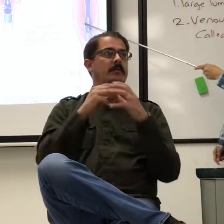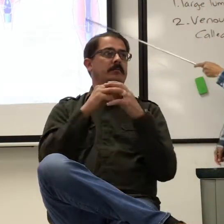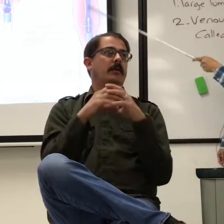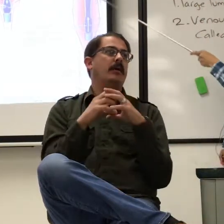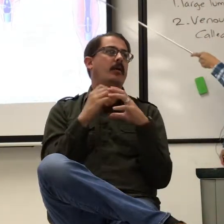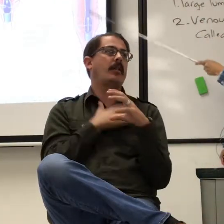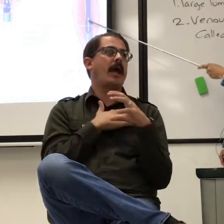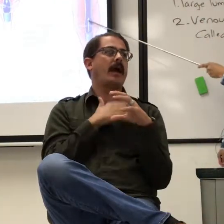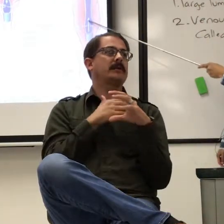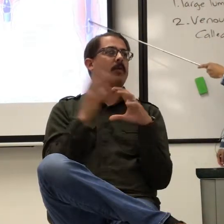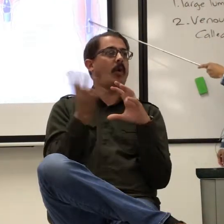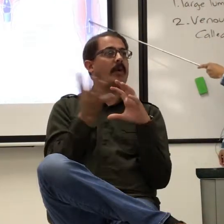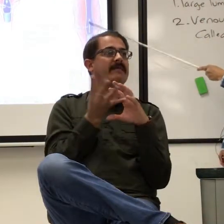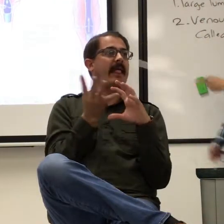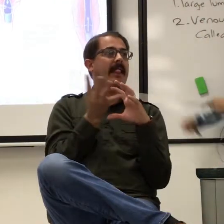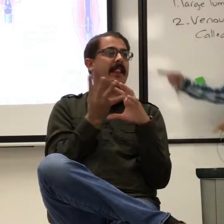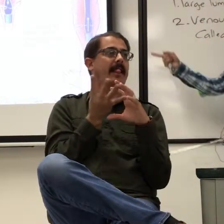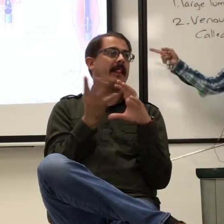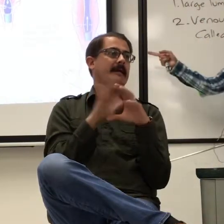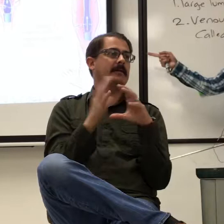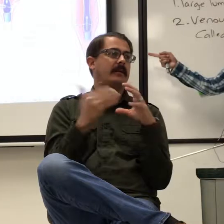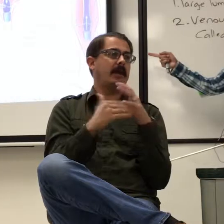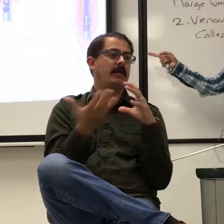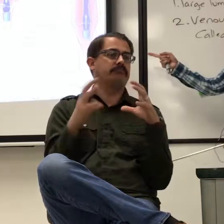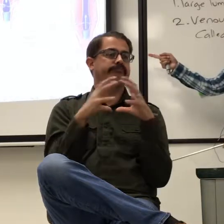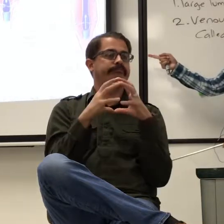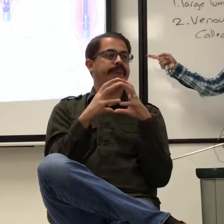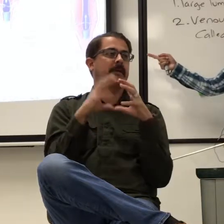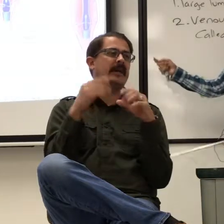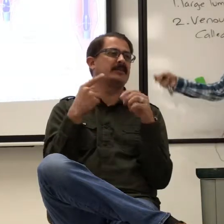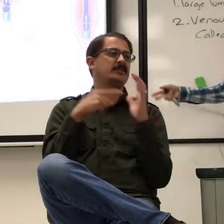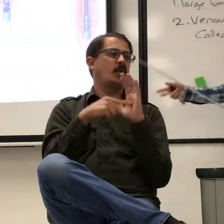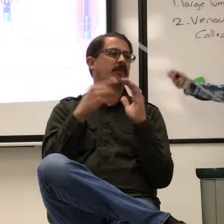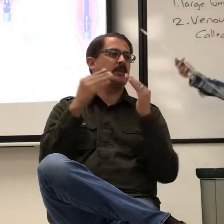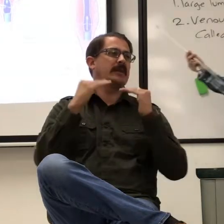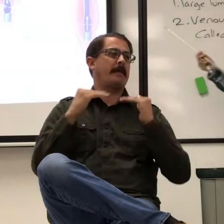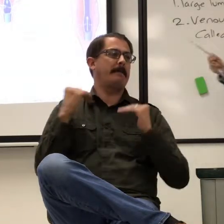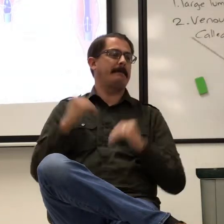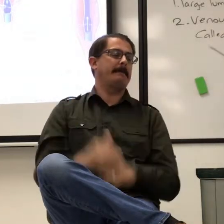relaxes, it has to refill. So that's what this is showing you in a stepwise procedure.